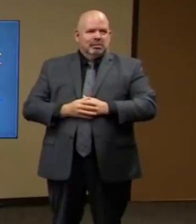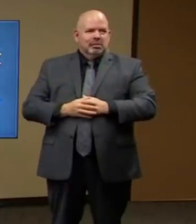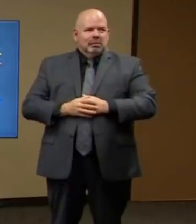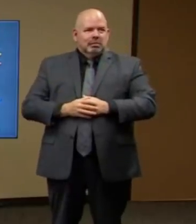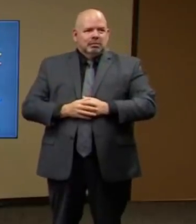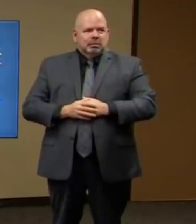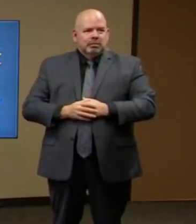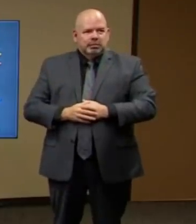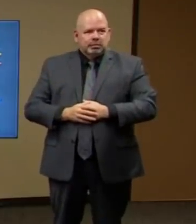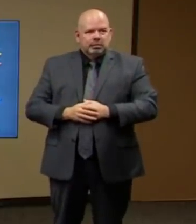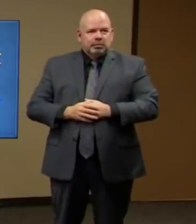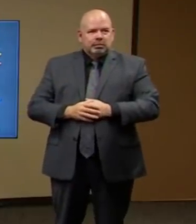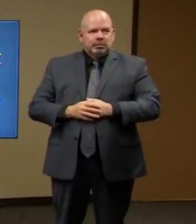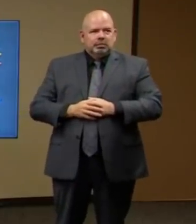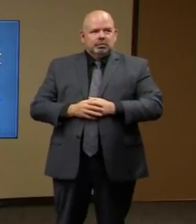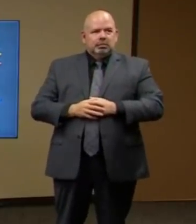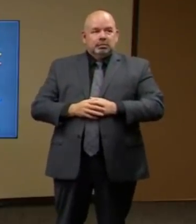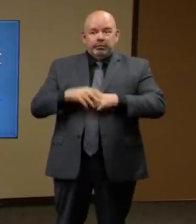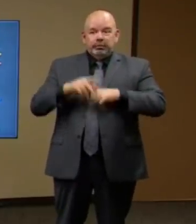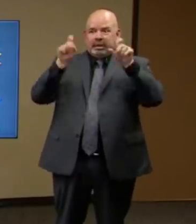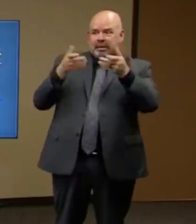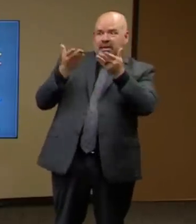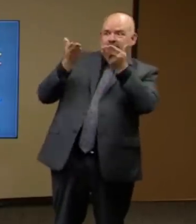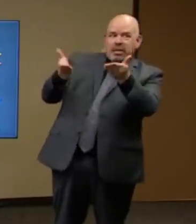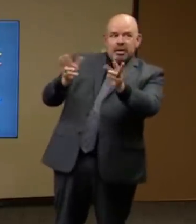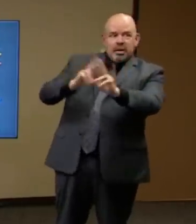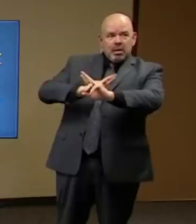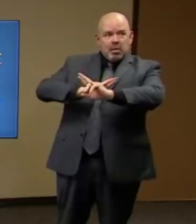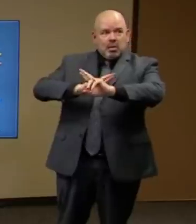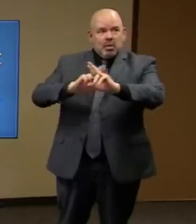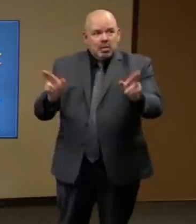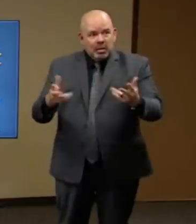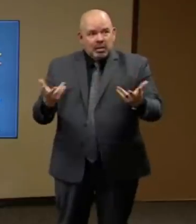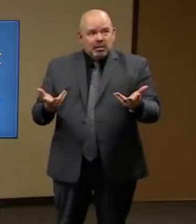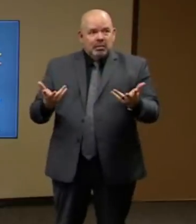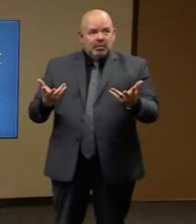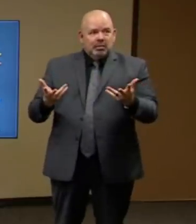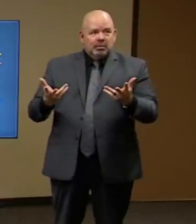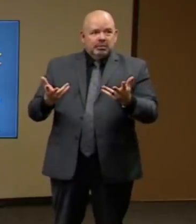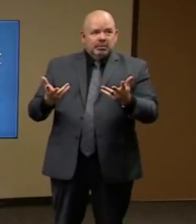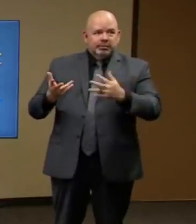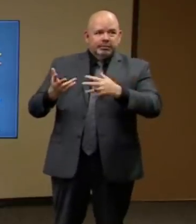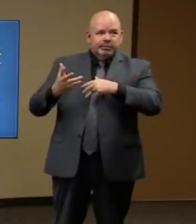available, and we're working every day to try to get the turnaround time faster for you.